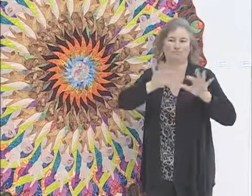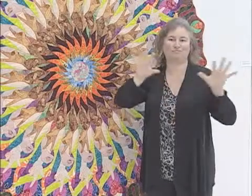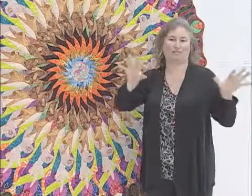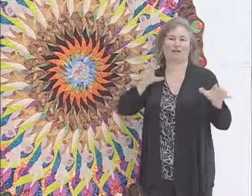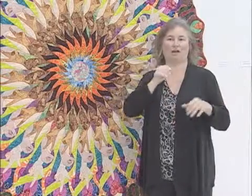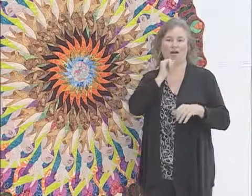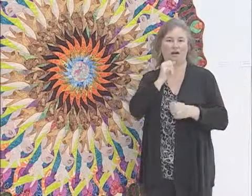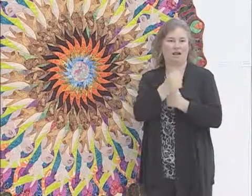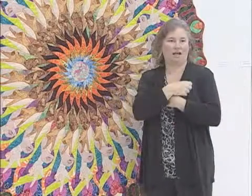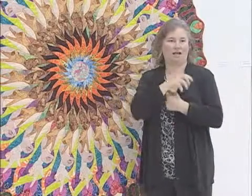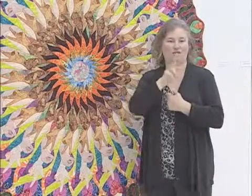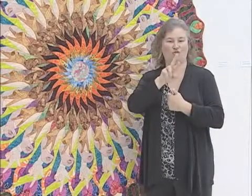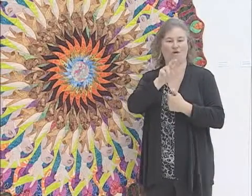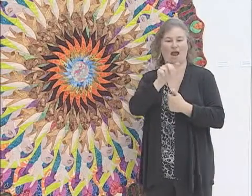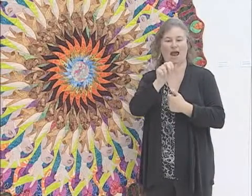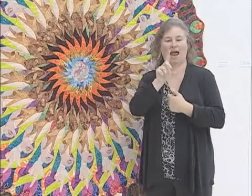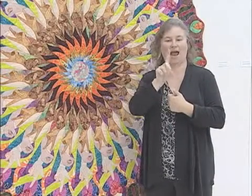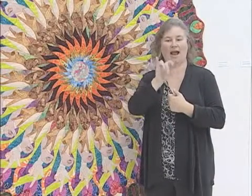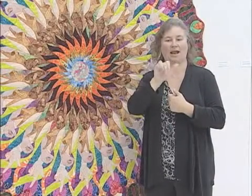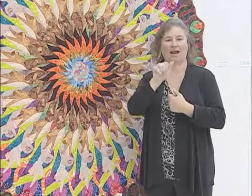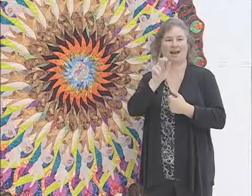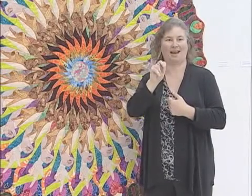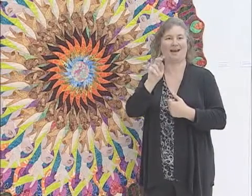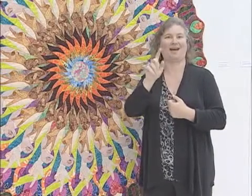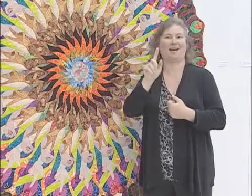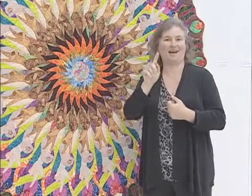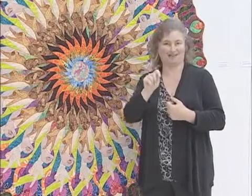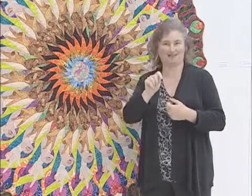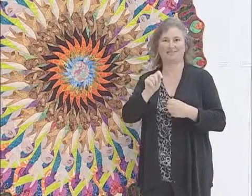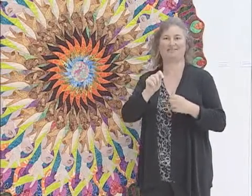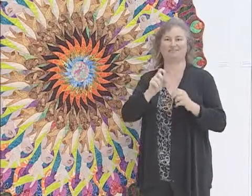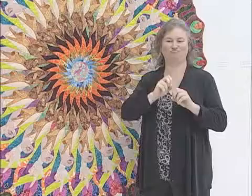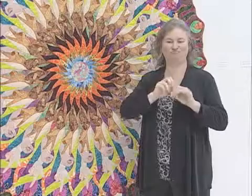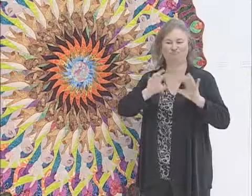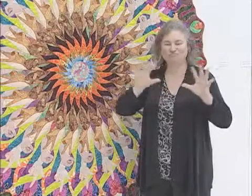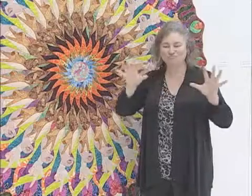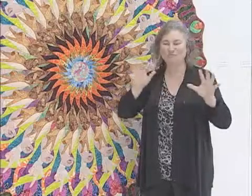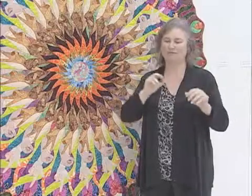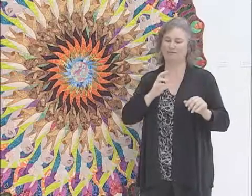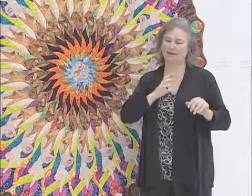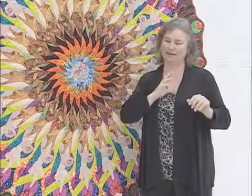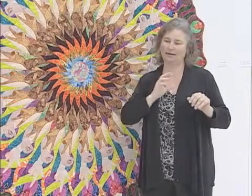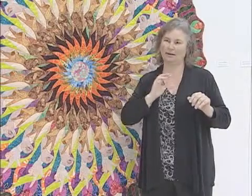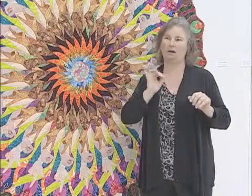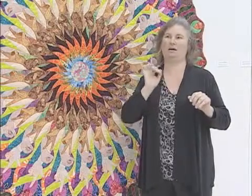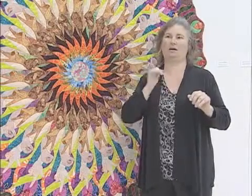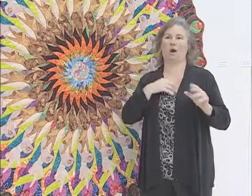because the sun is warm, and love is radiant, and it flows from the center of all things.